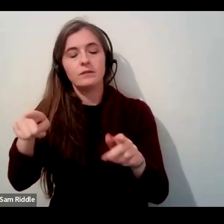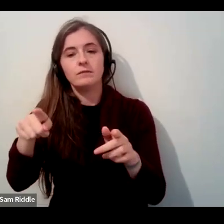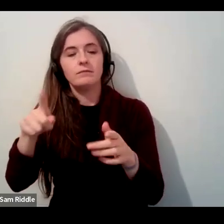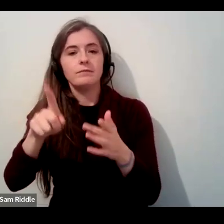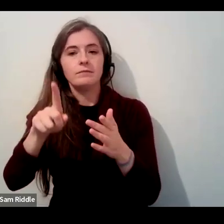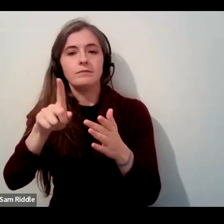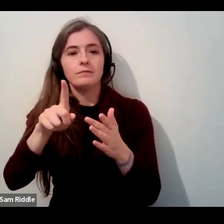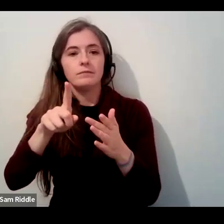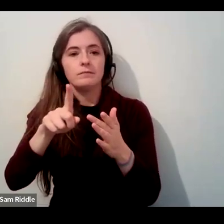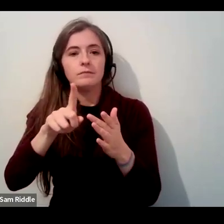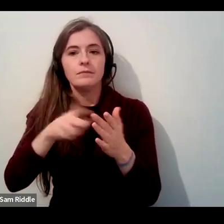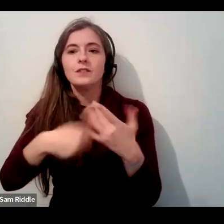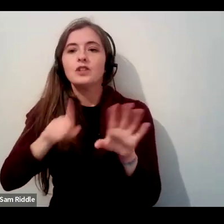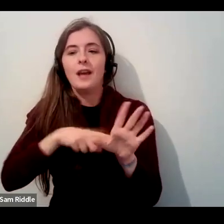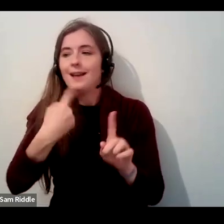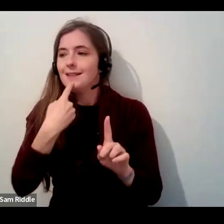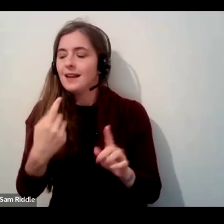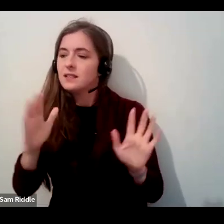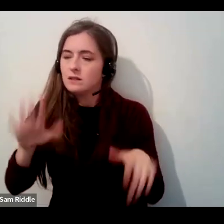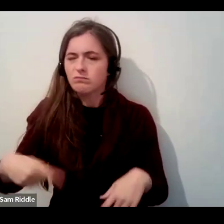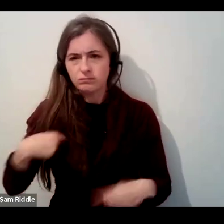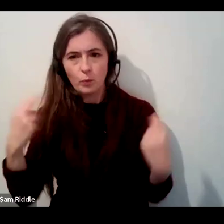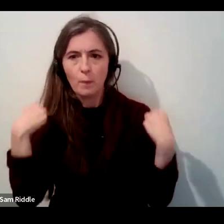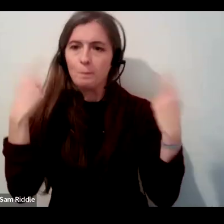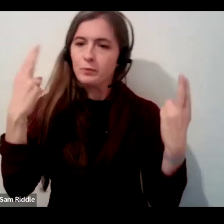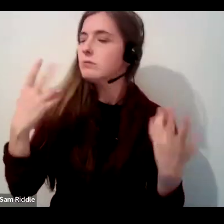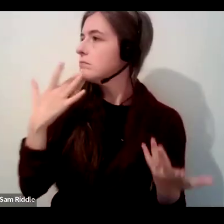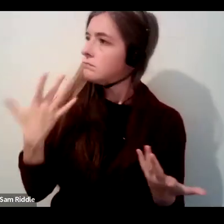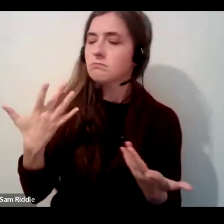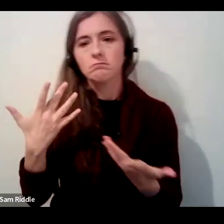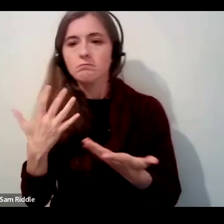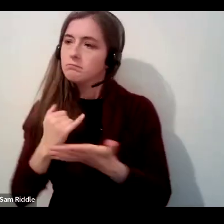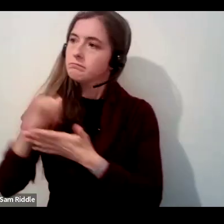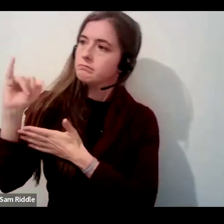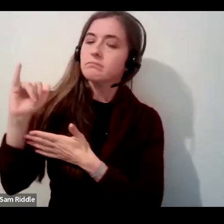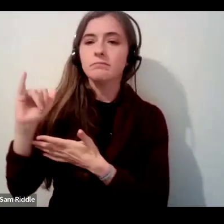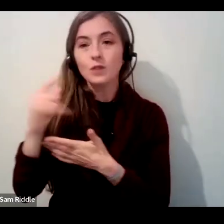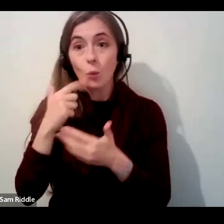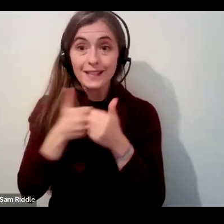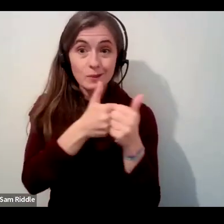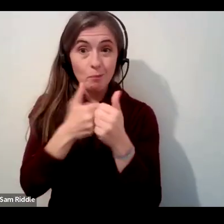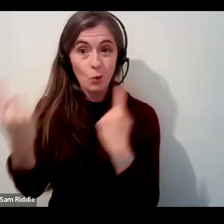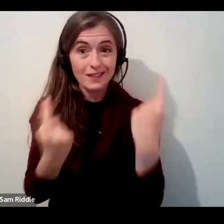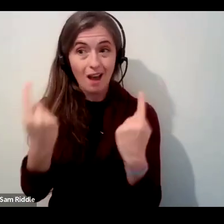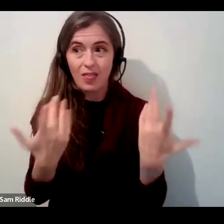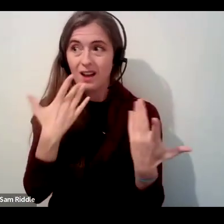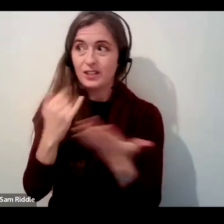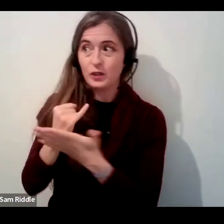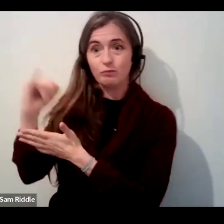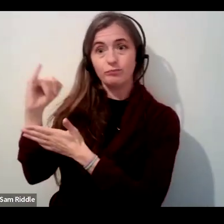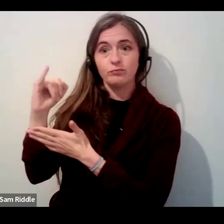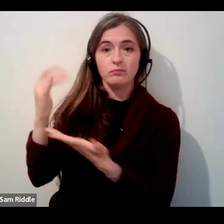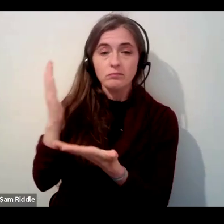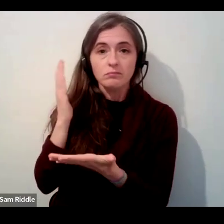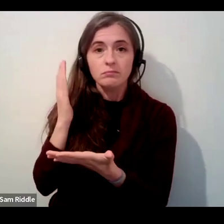Jero Robertson, who can support each other to resist that at